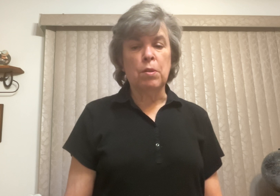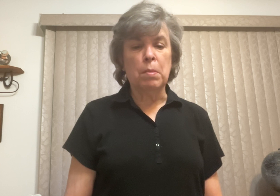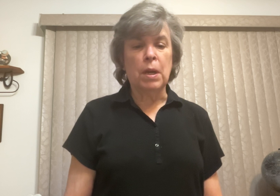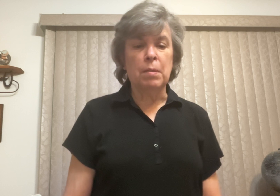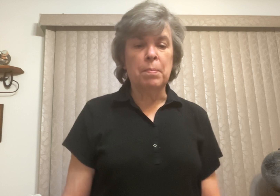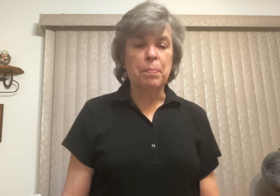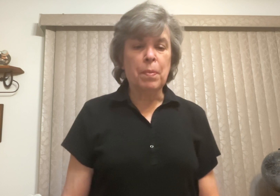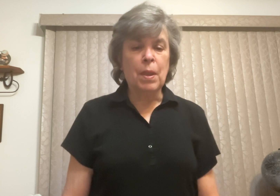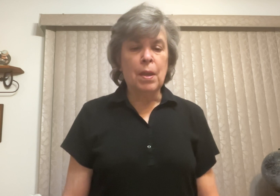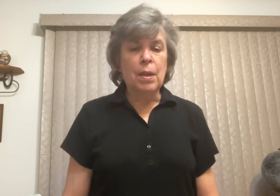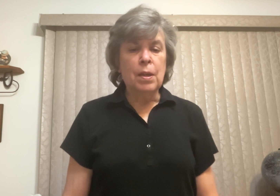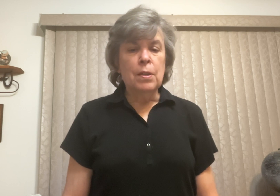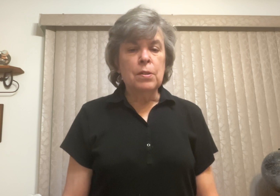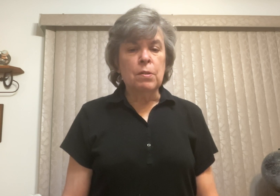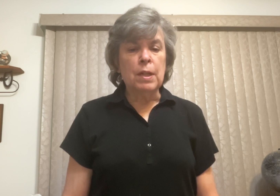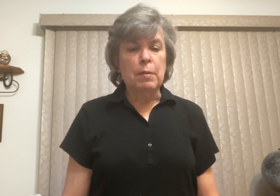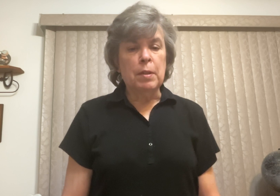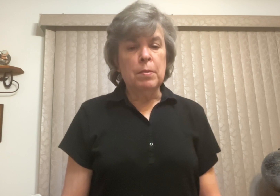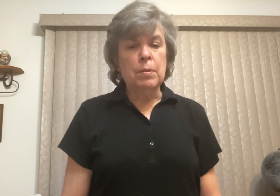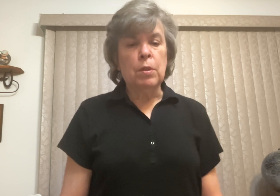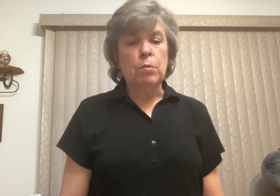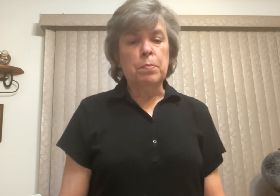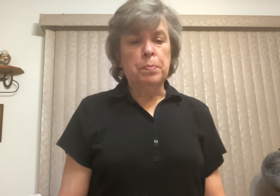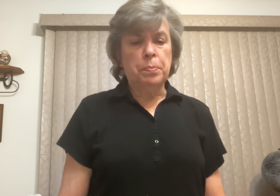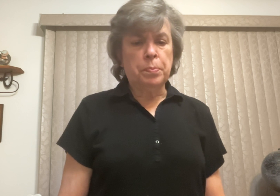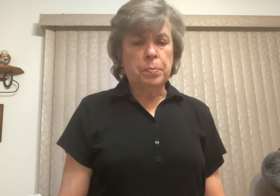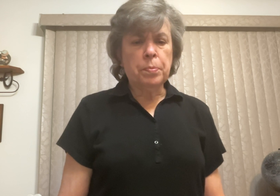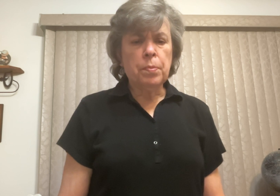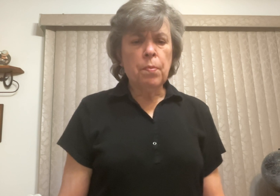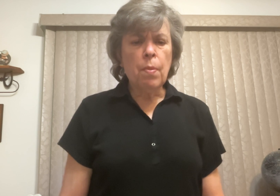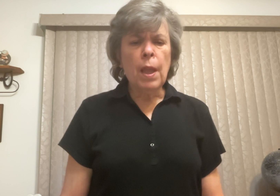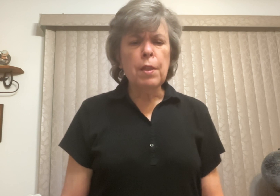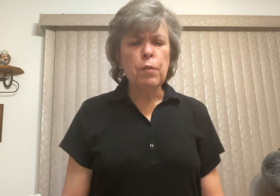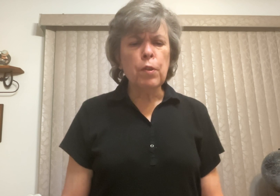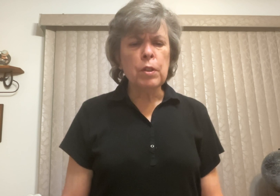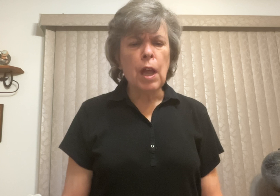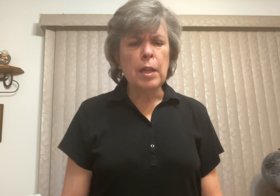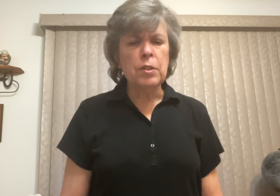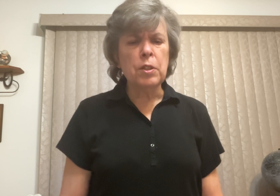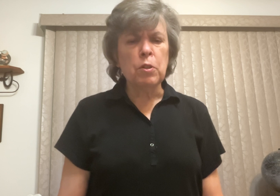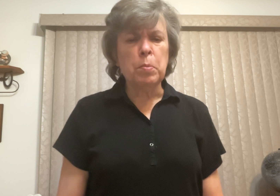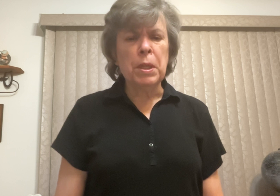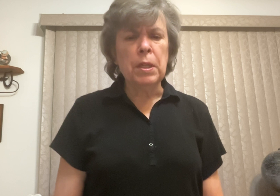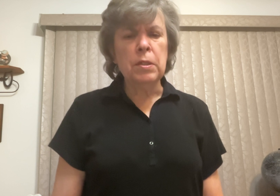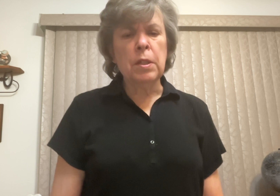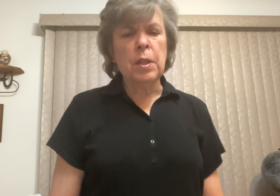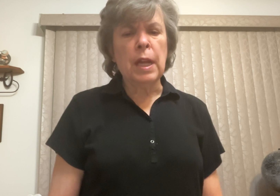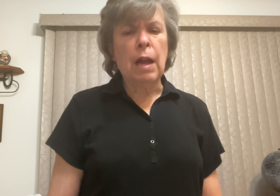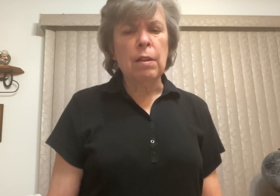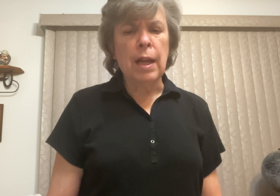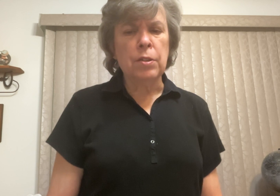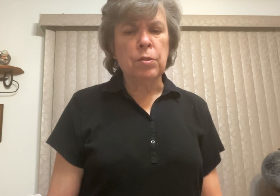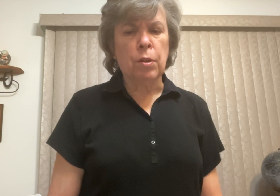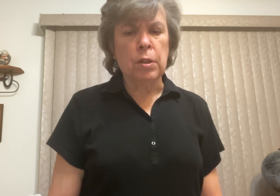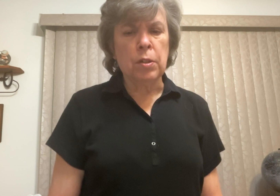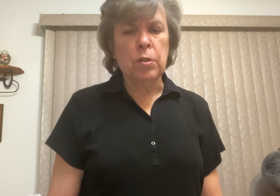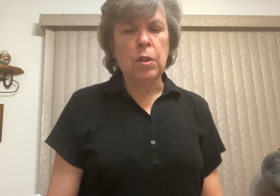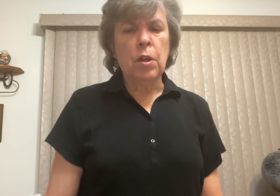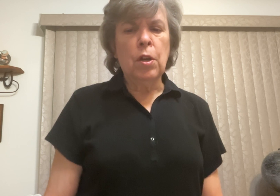mine. So anyway, the first line is there's peace that outlasts darkness,